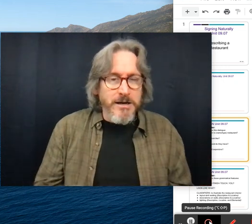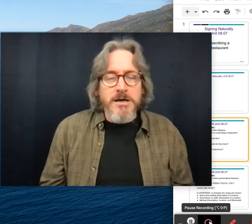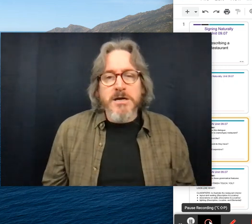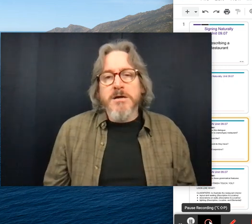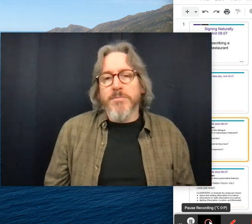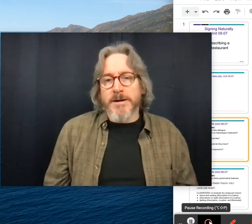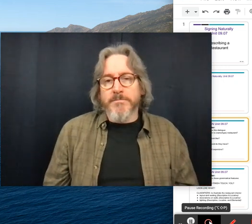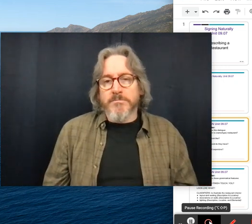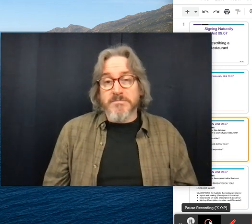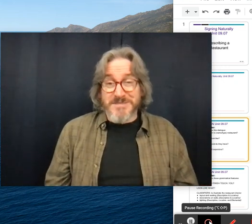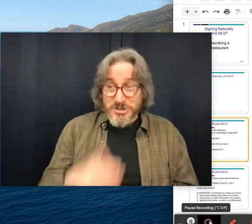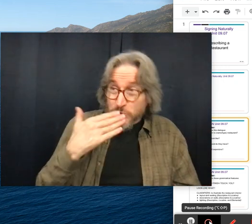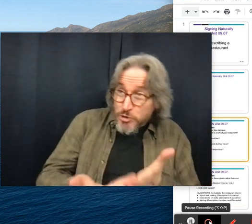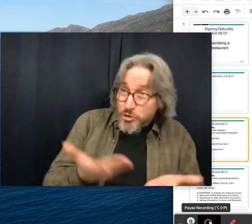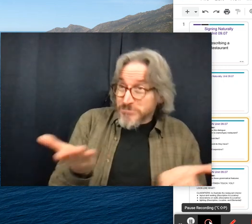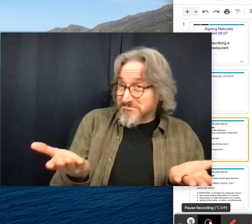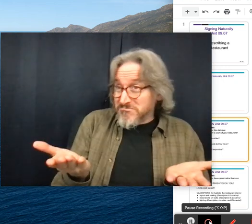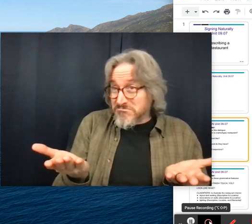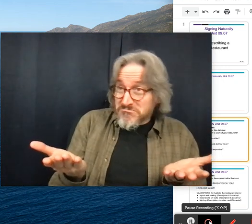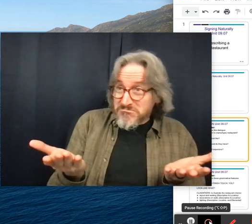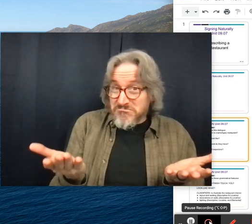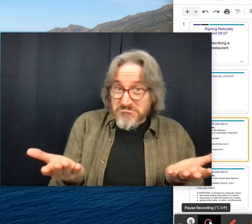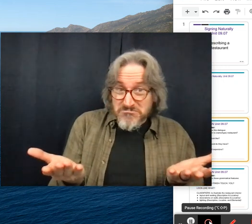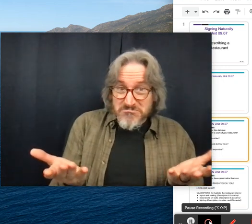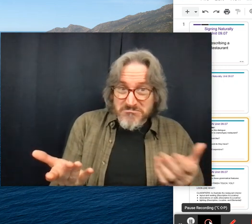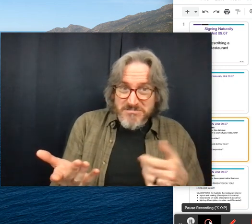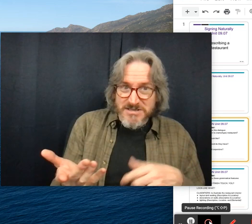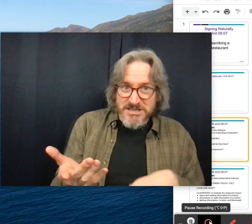for it. But